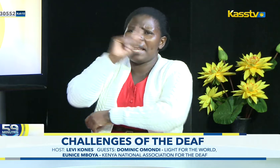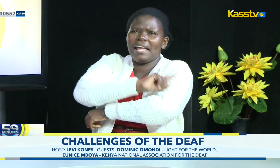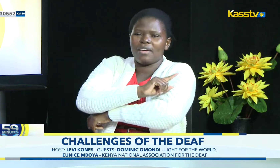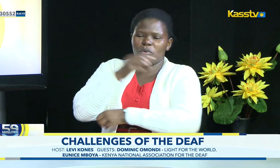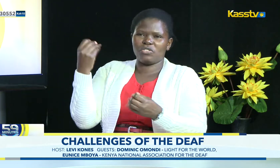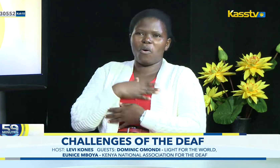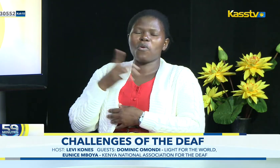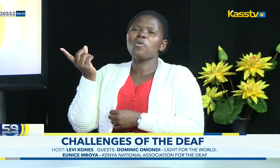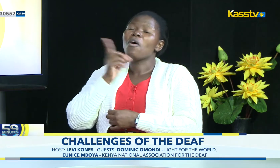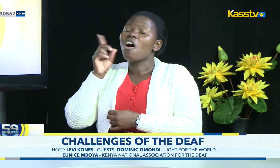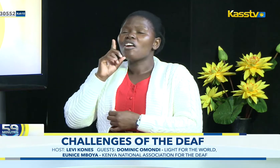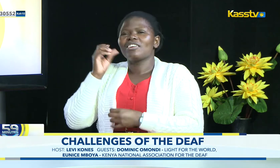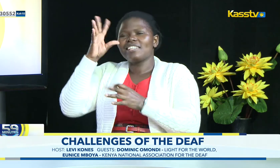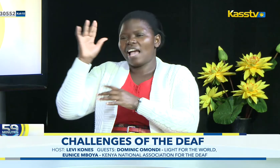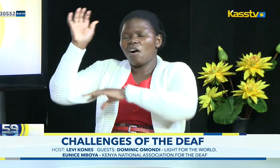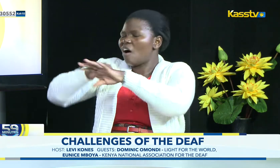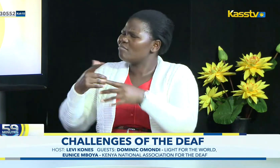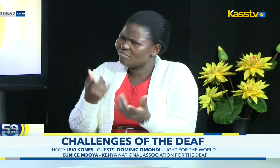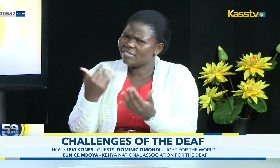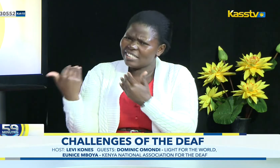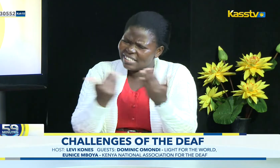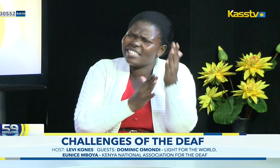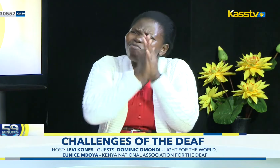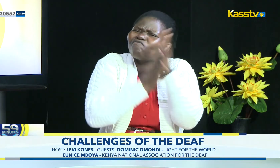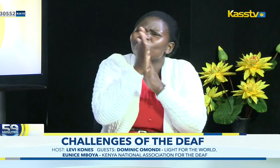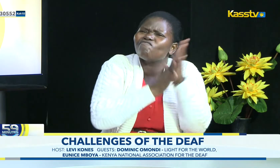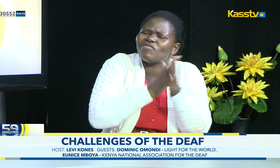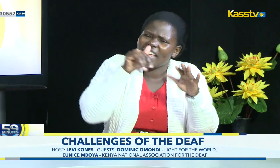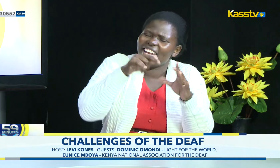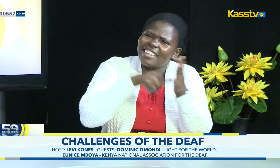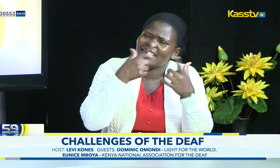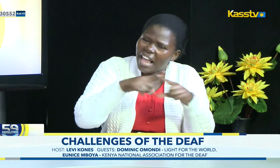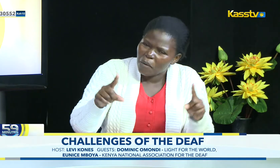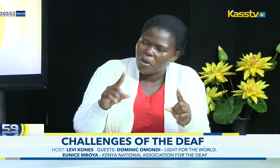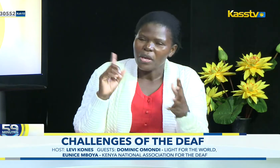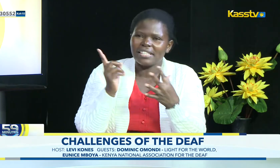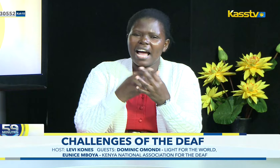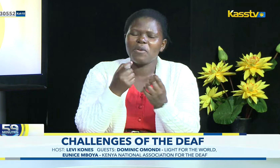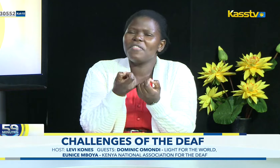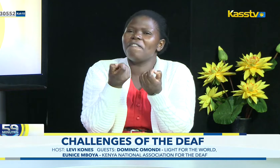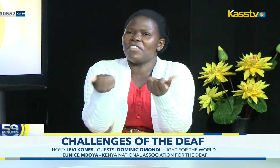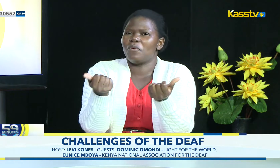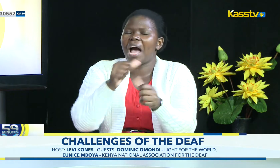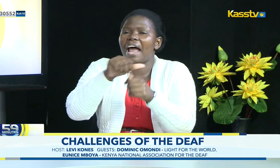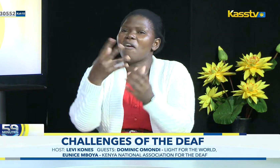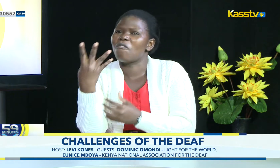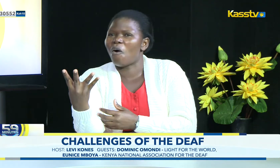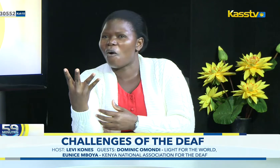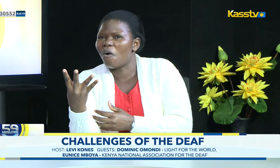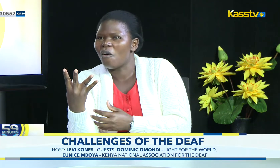sensitization about awareness, and we had been invited to do the same, teach